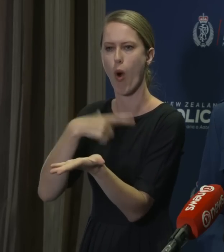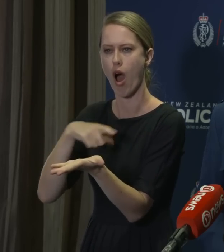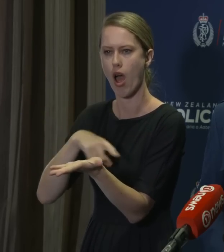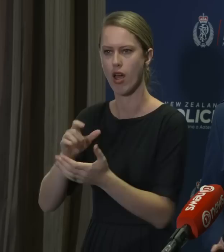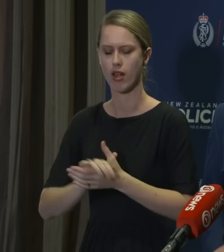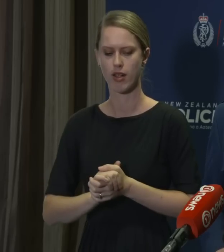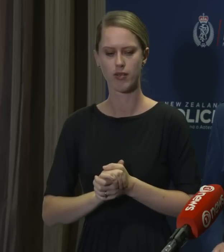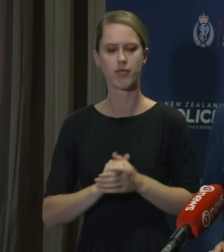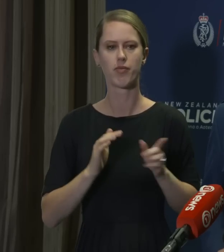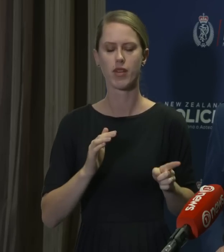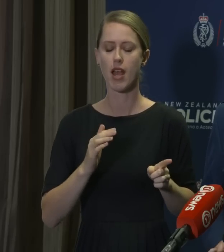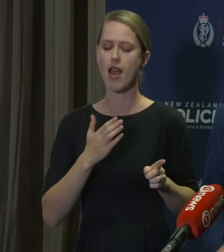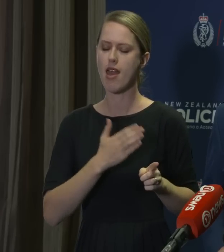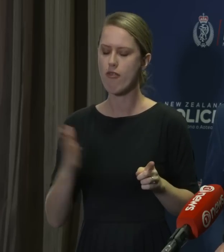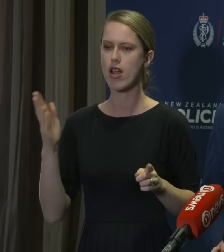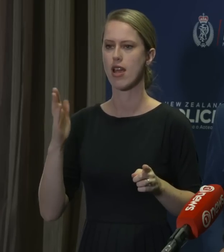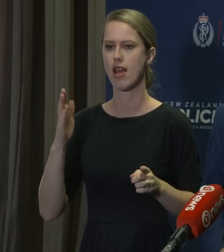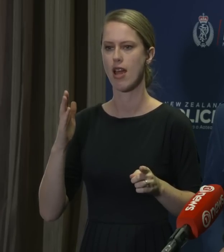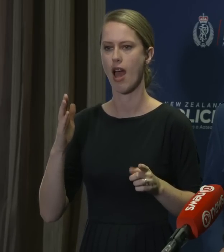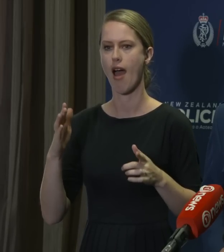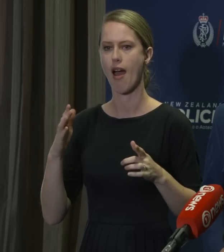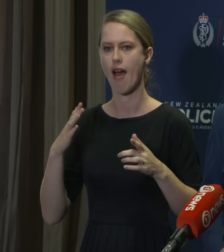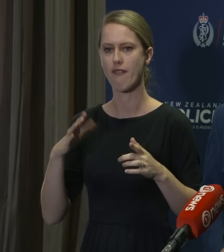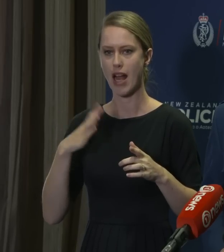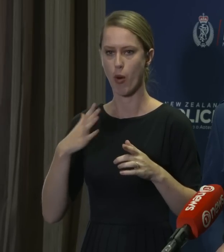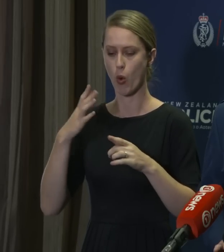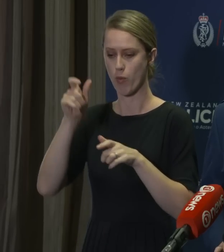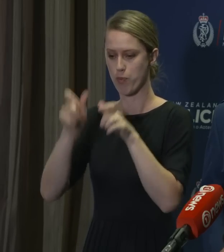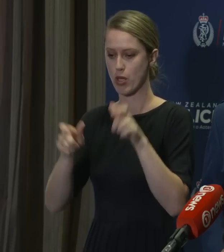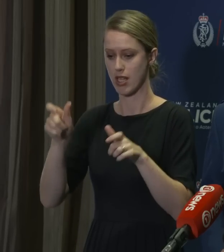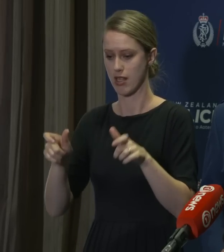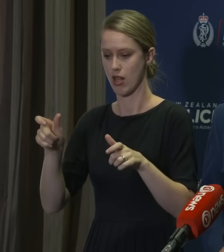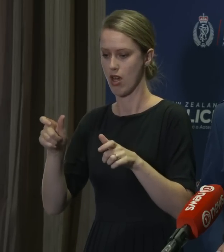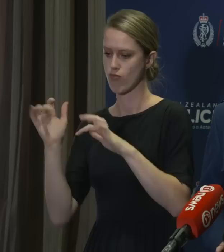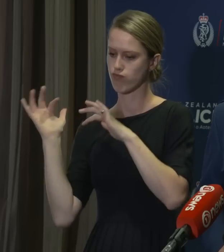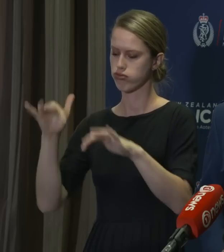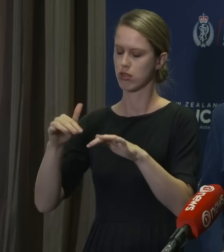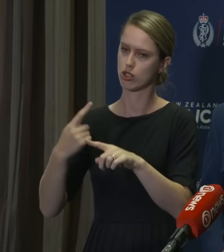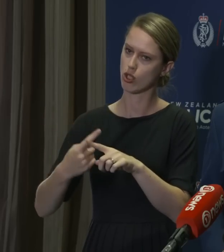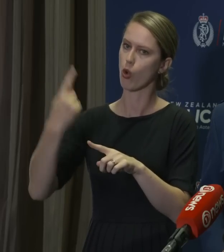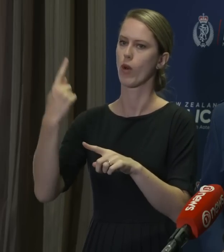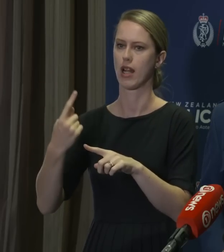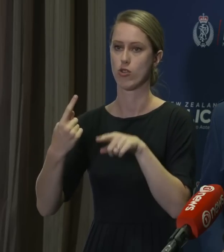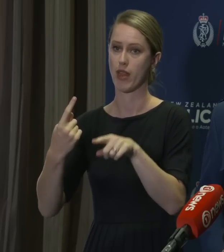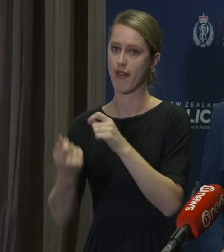can tell you that every available armed resource responded so quickly to that